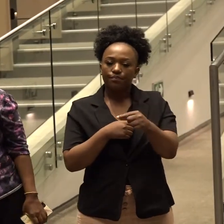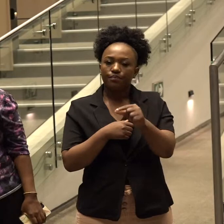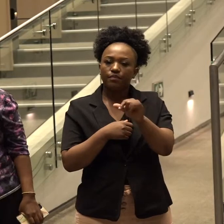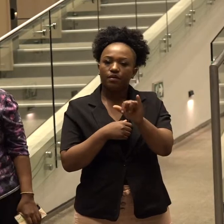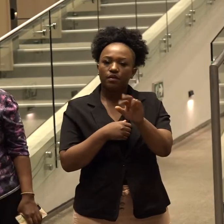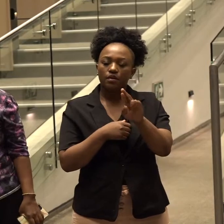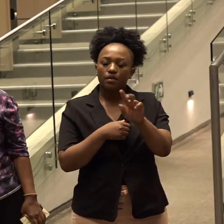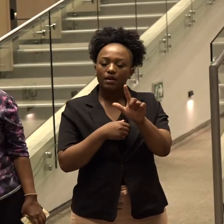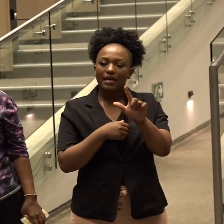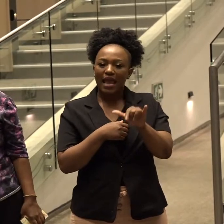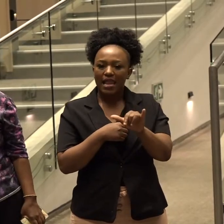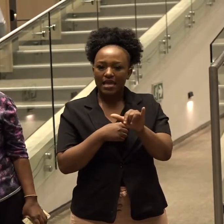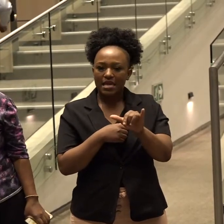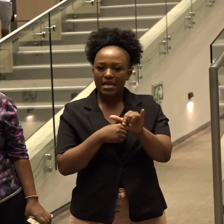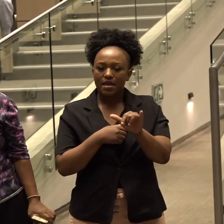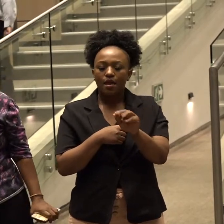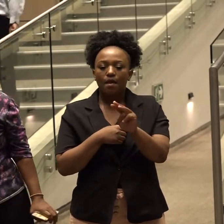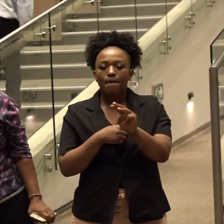foreign